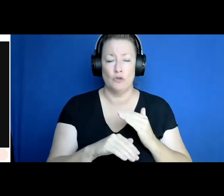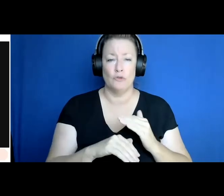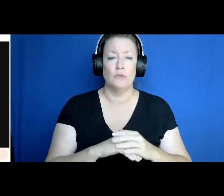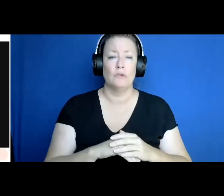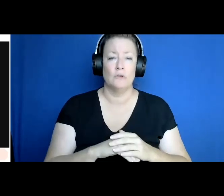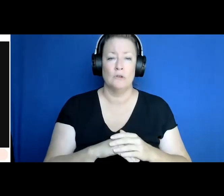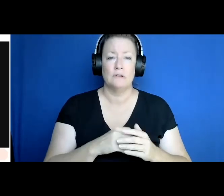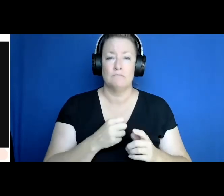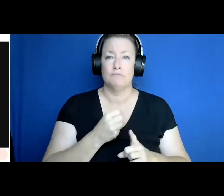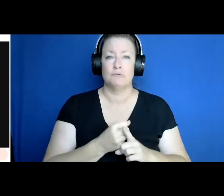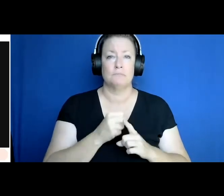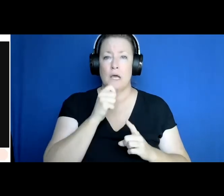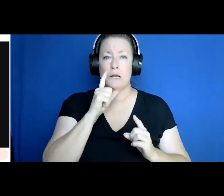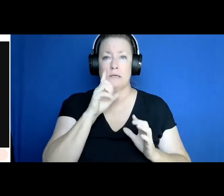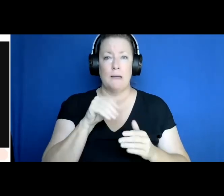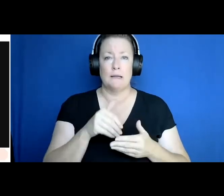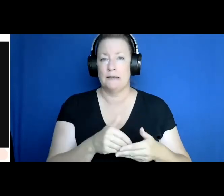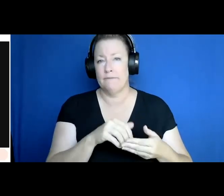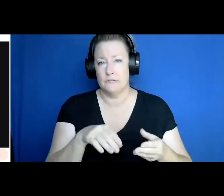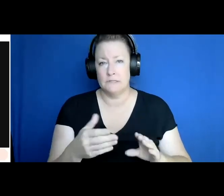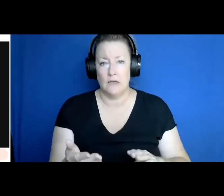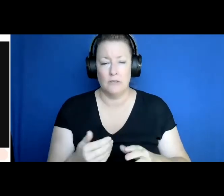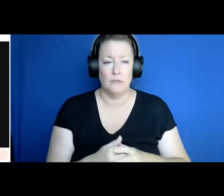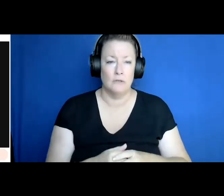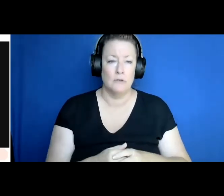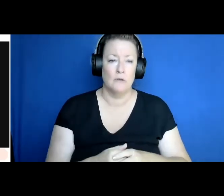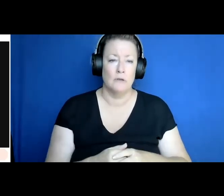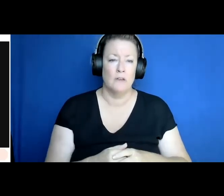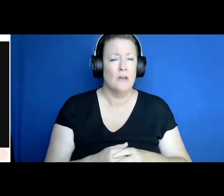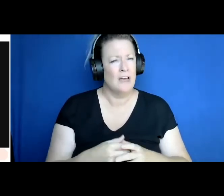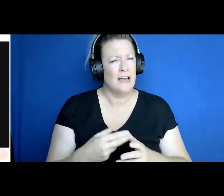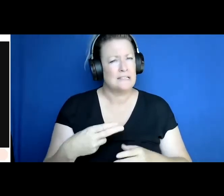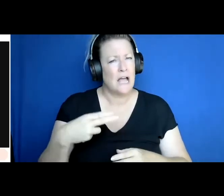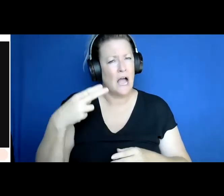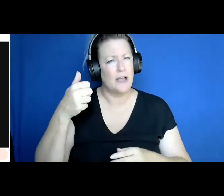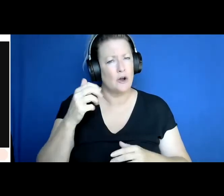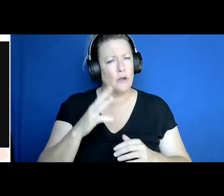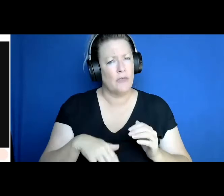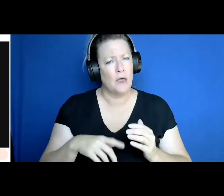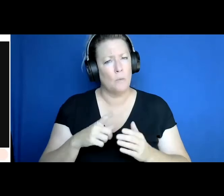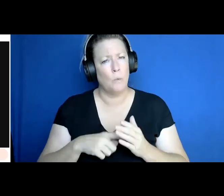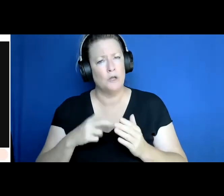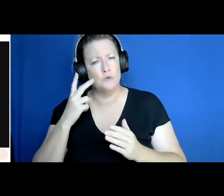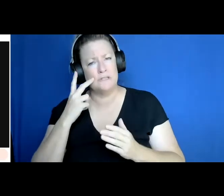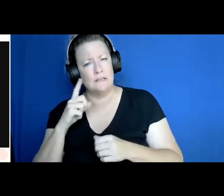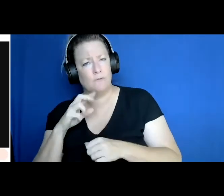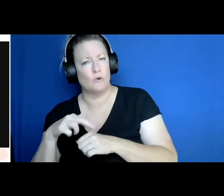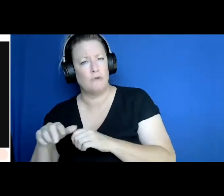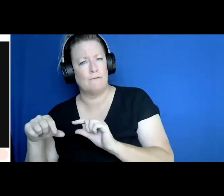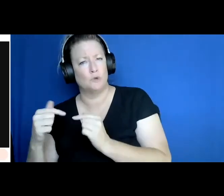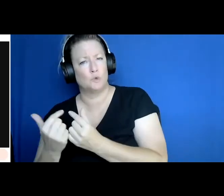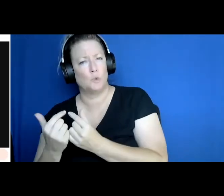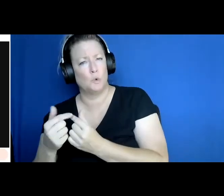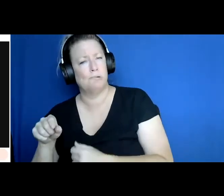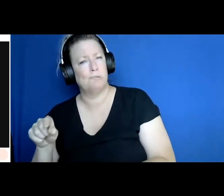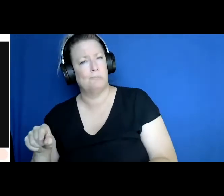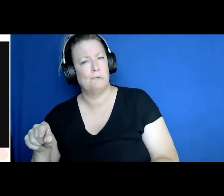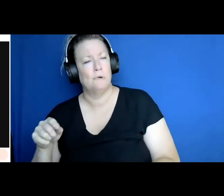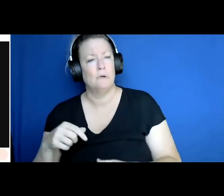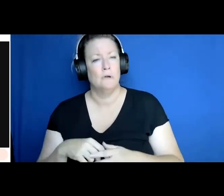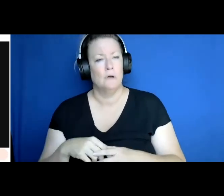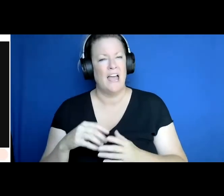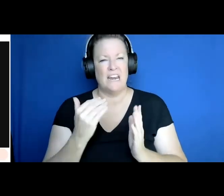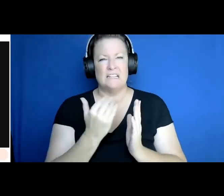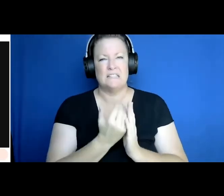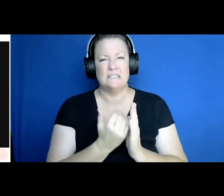infant deaths, which is quite a bit higher than what we see for our reference population, and I have them listed at the bottom as a